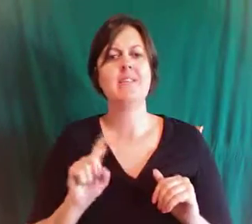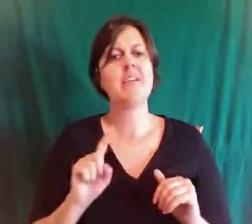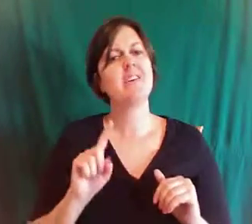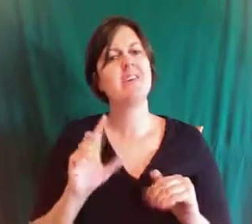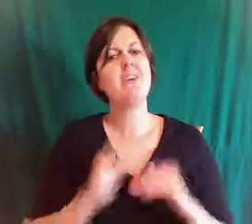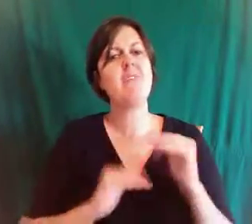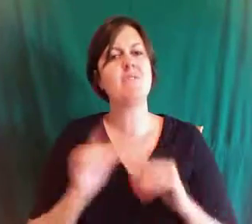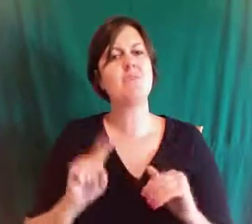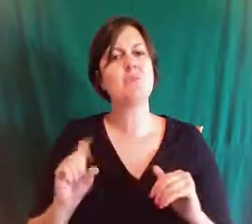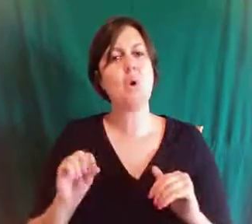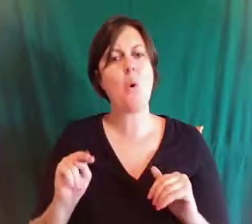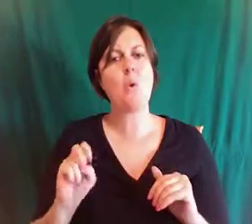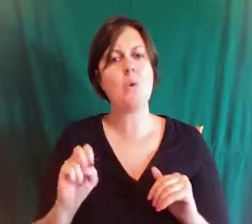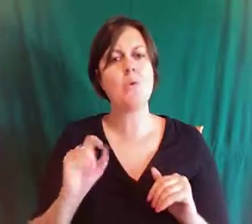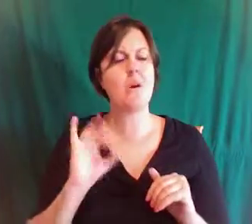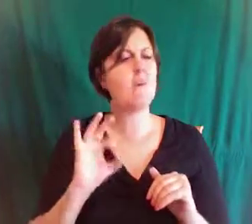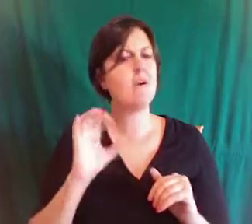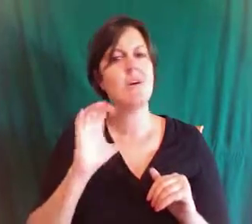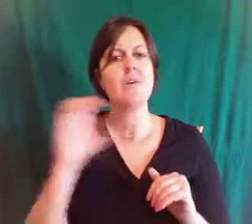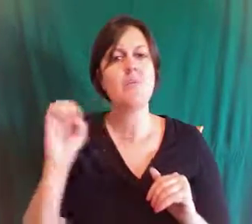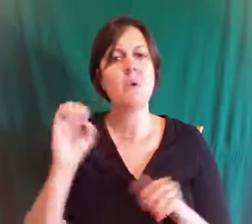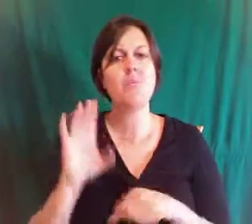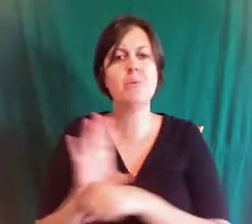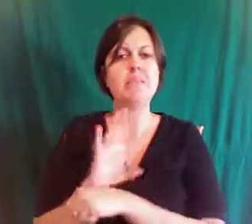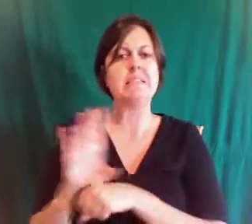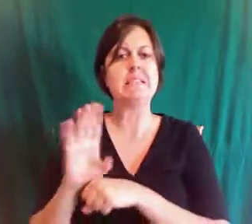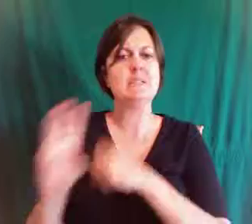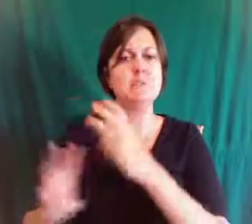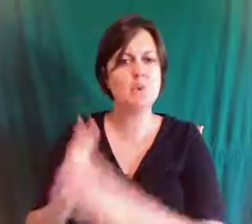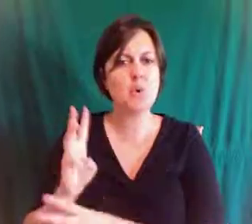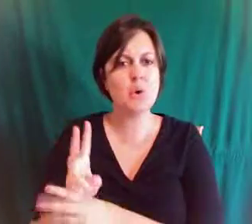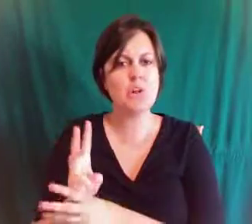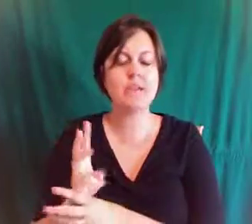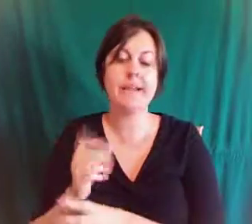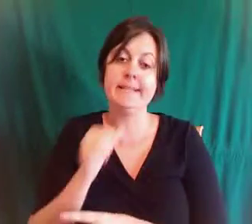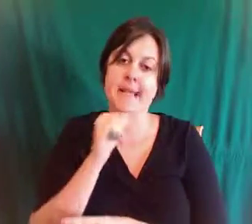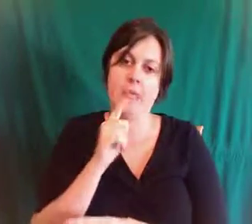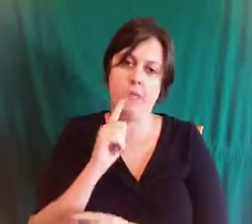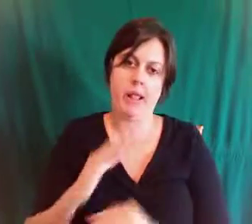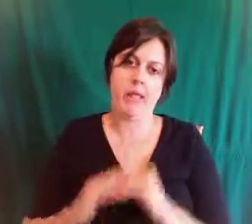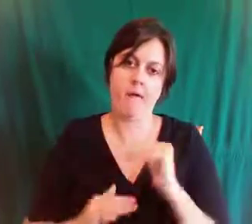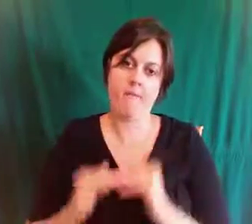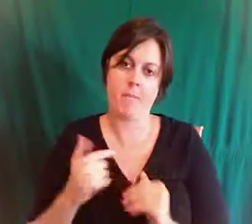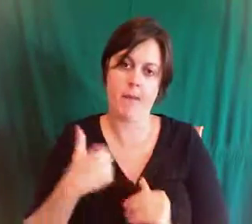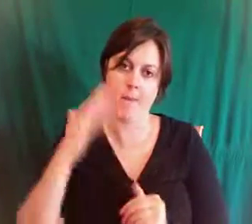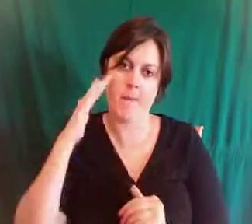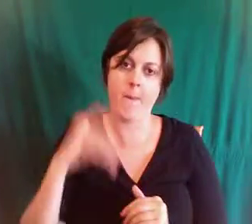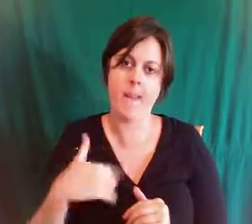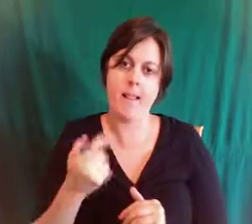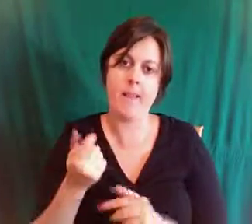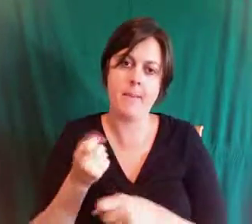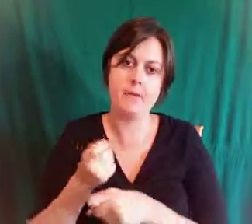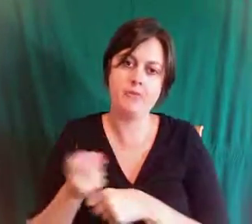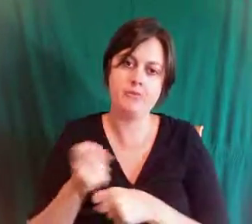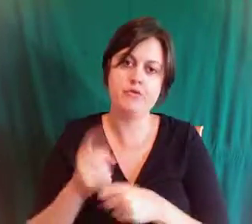how uncomfortable that seat can be. So I say it really with tongue-in-cheek, but in truth, there are certain things